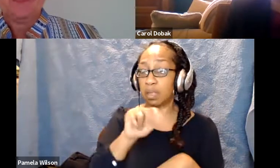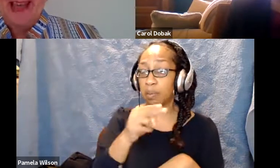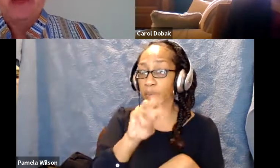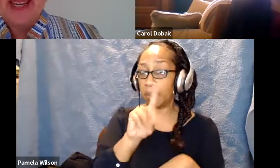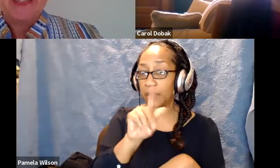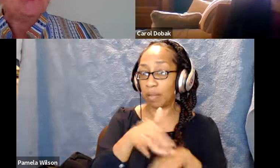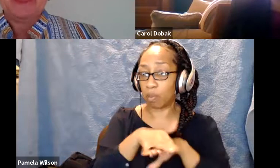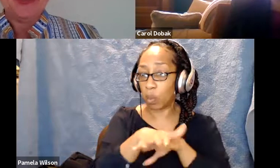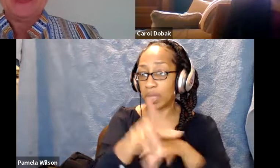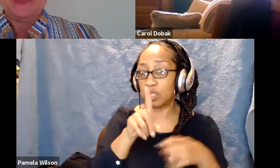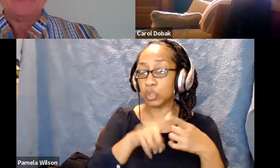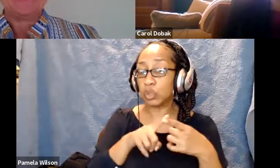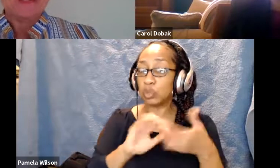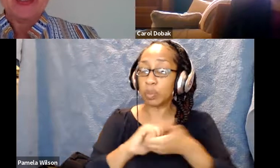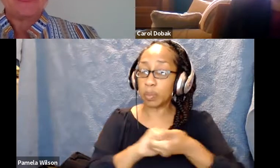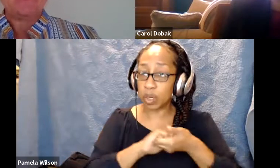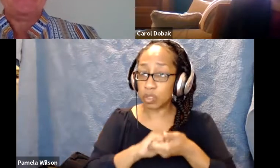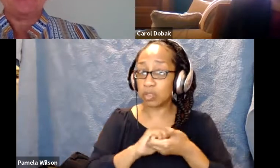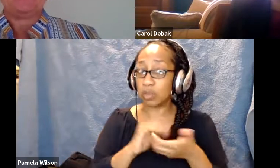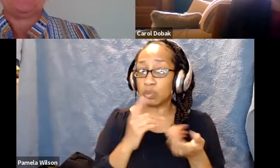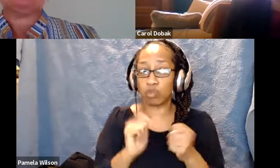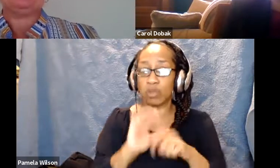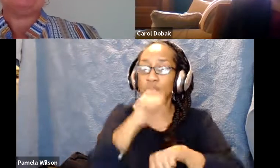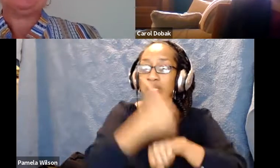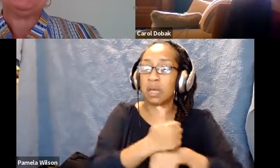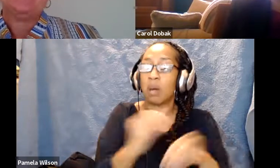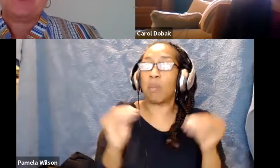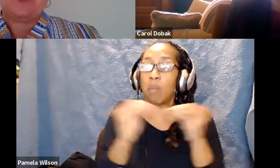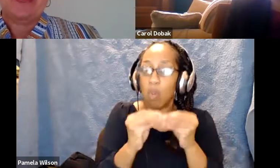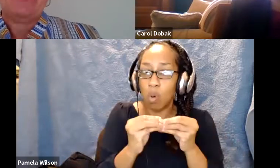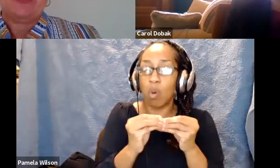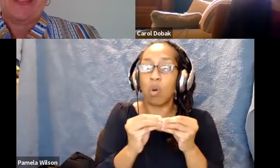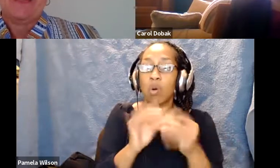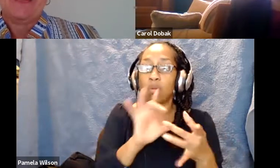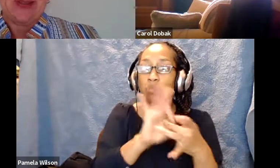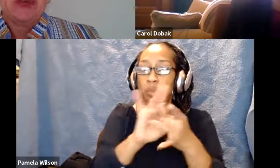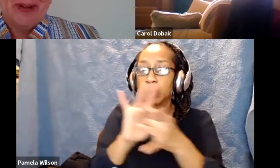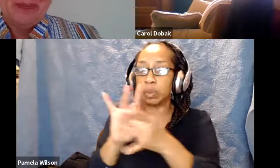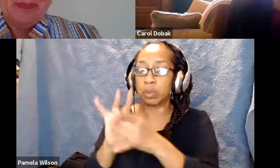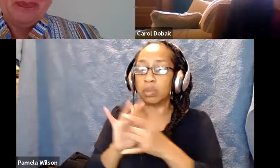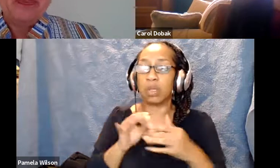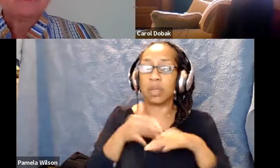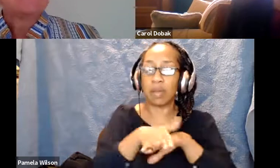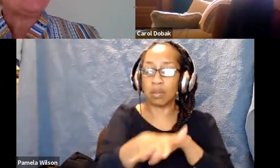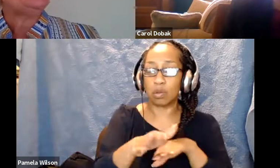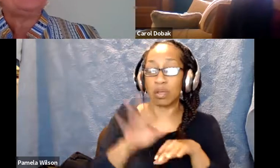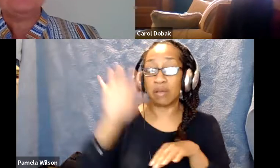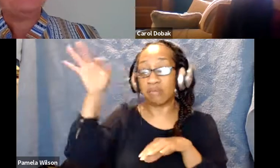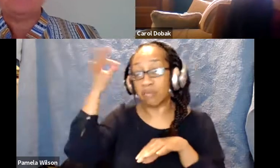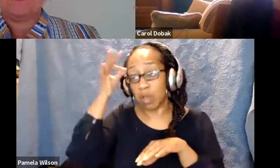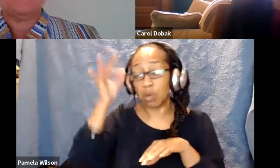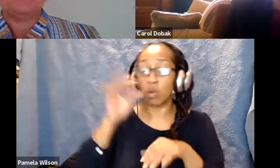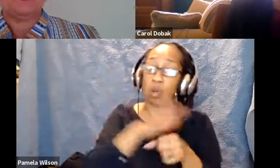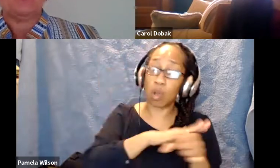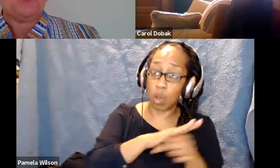creating better pathways to partnerships, not just at the federal level, but at the local level as well. And we